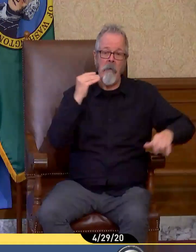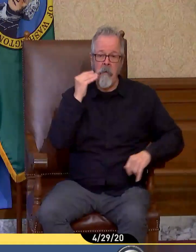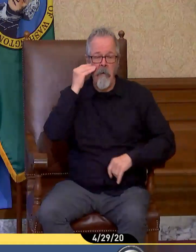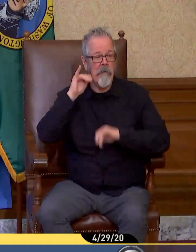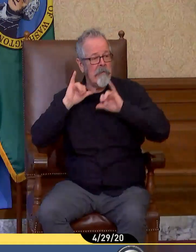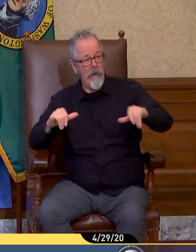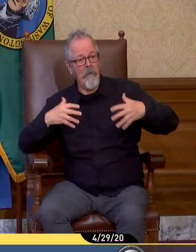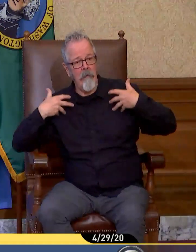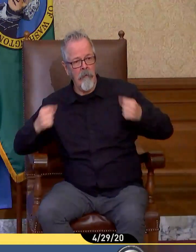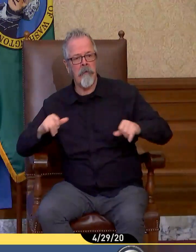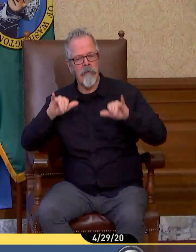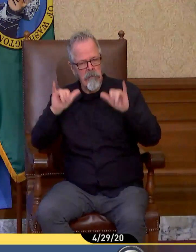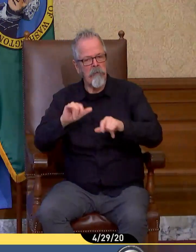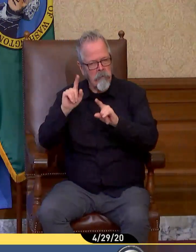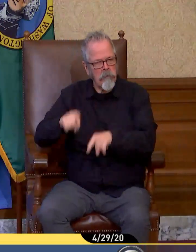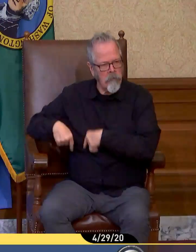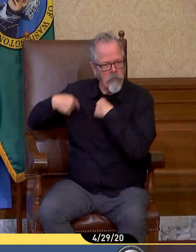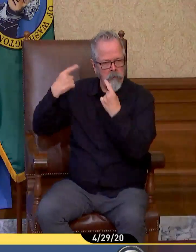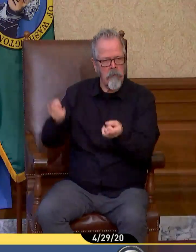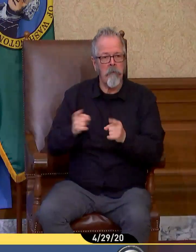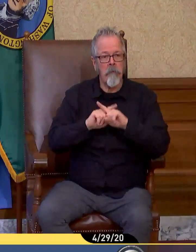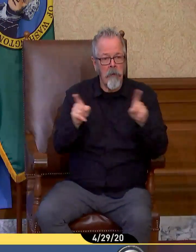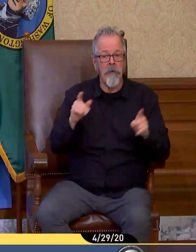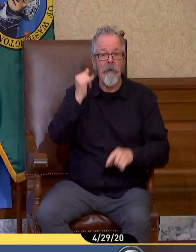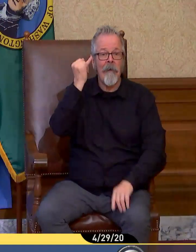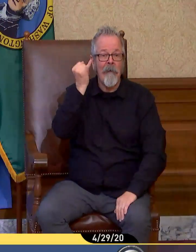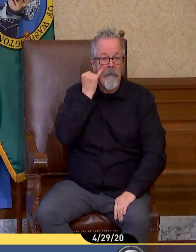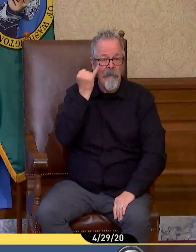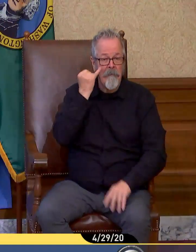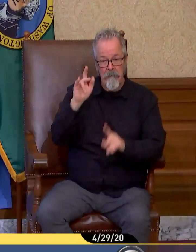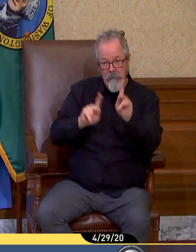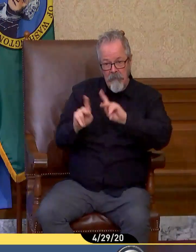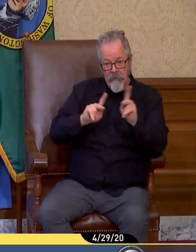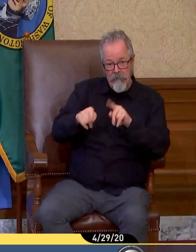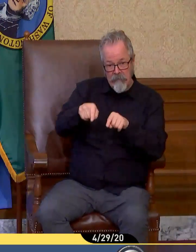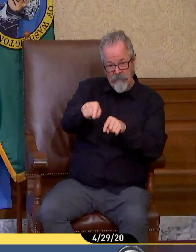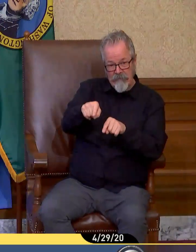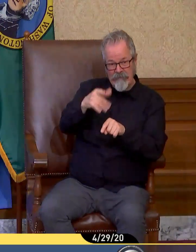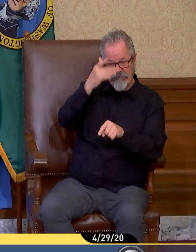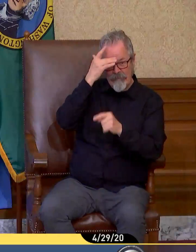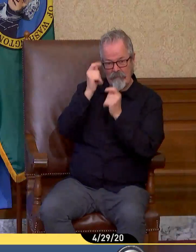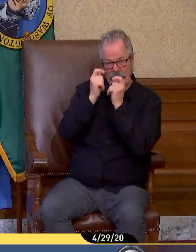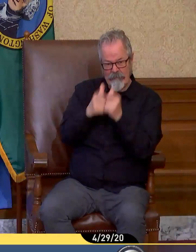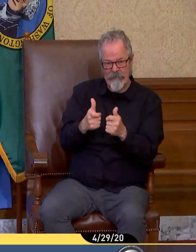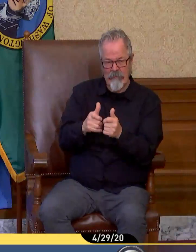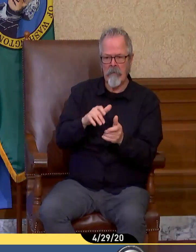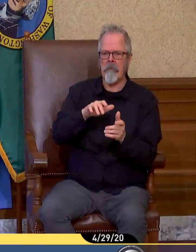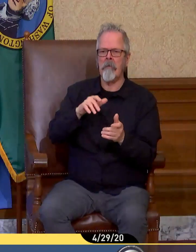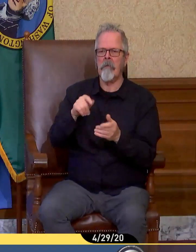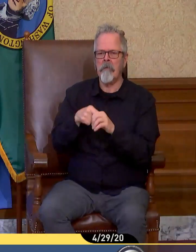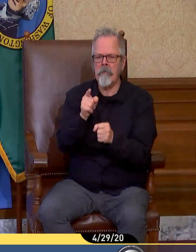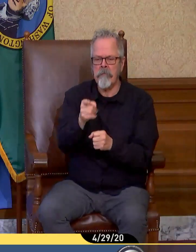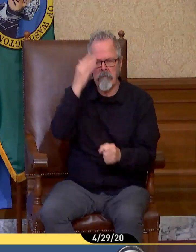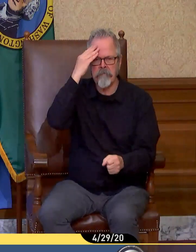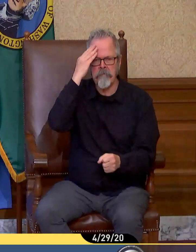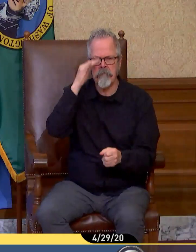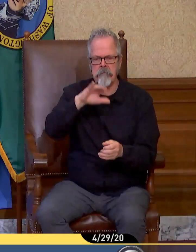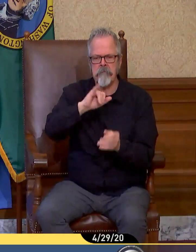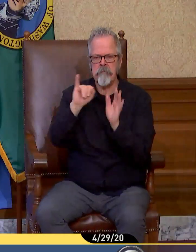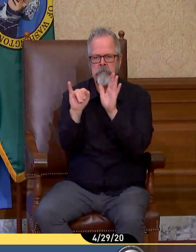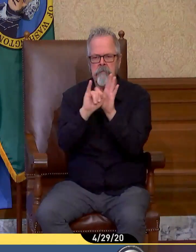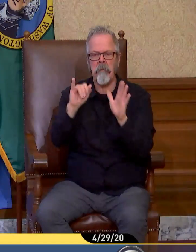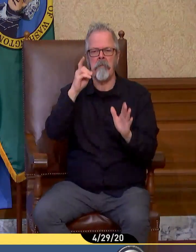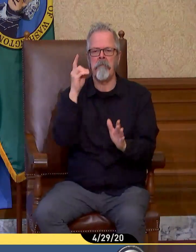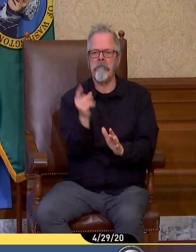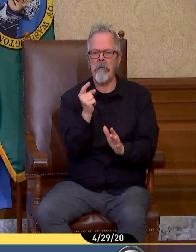contact tracing, and isolation. But that starts with testing. And we think that range of 20,000 is really necessary